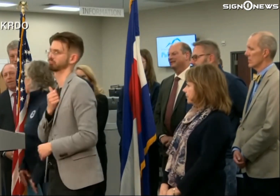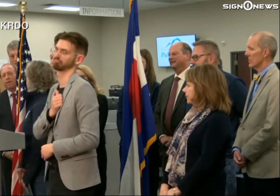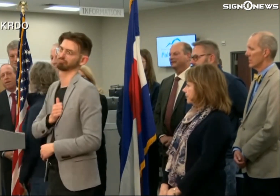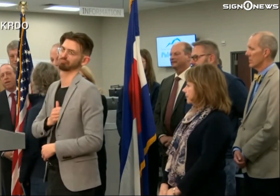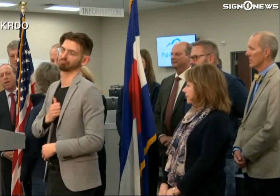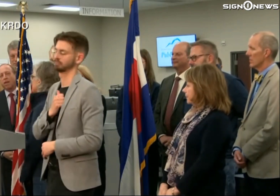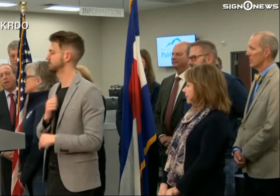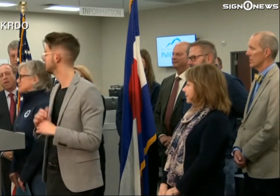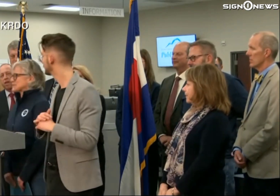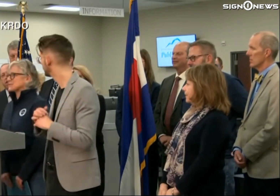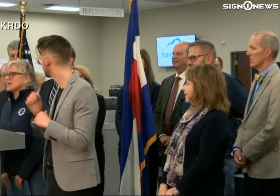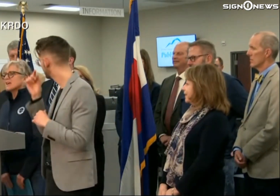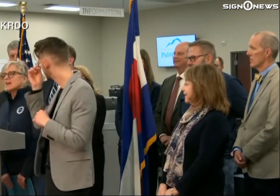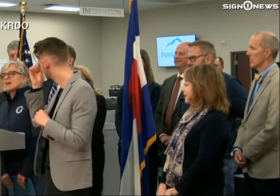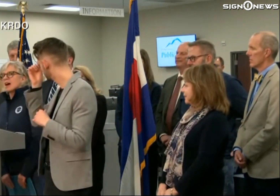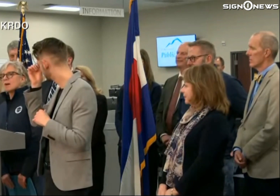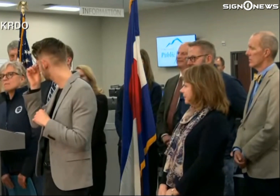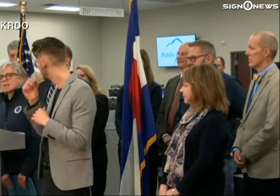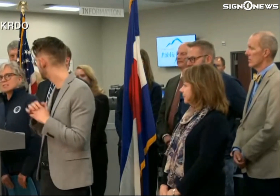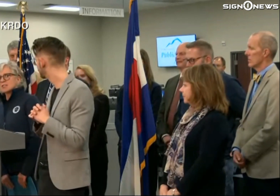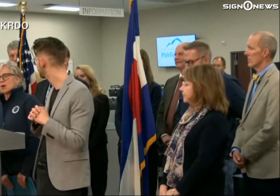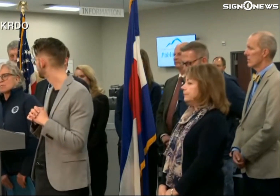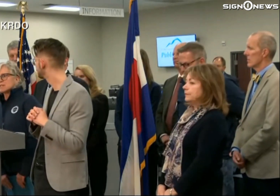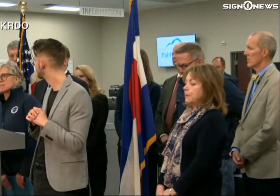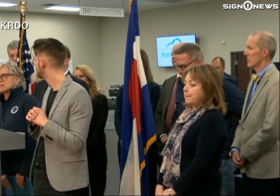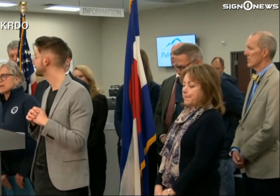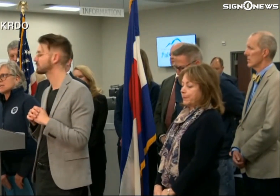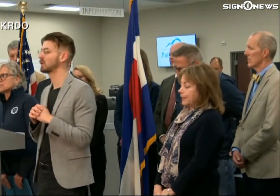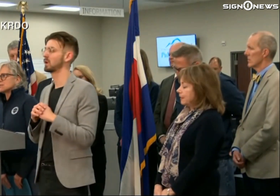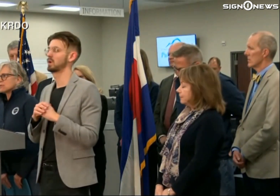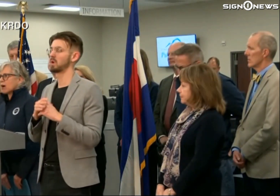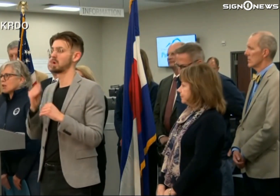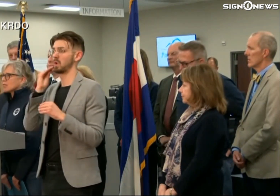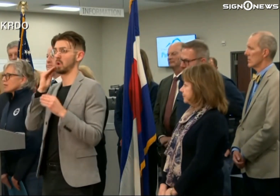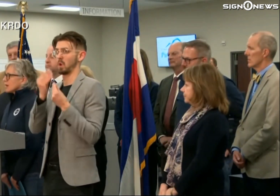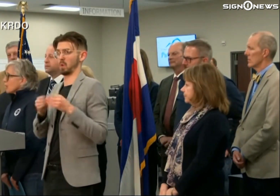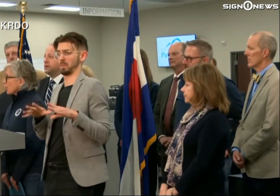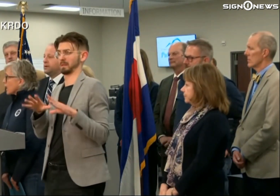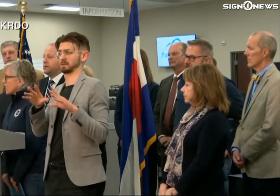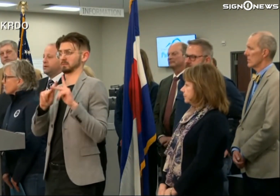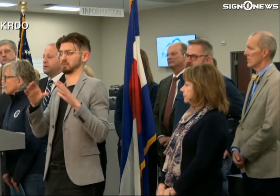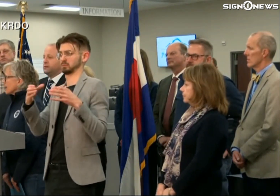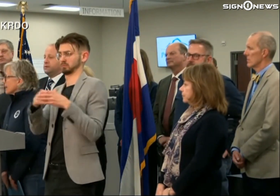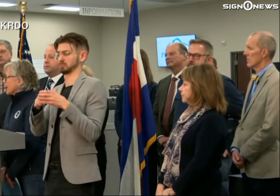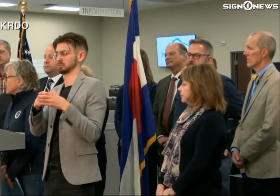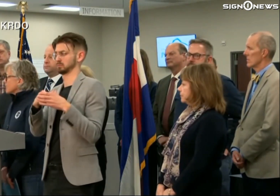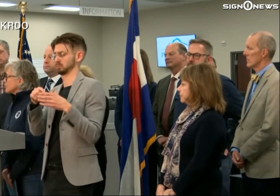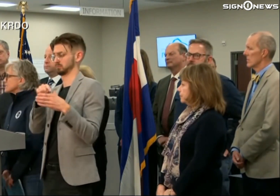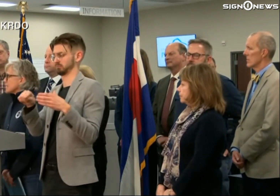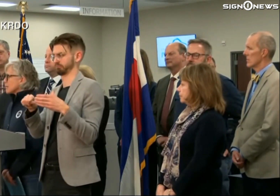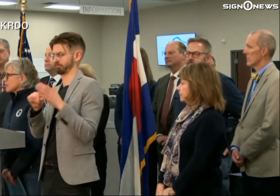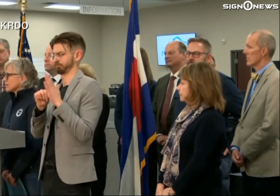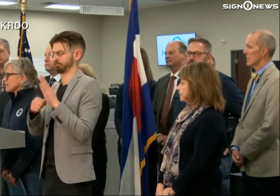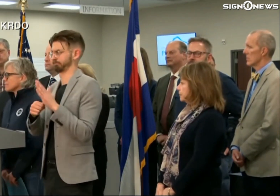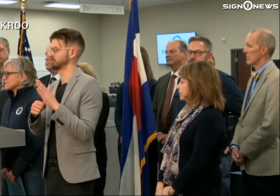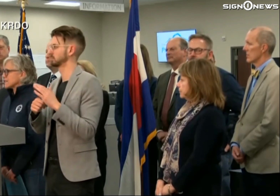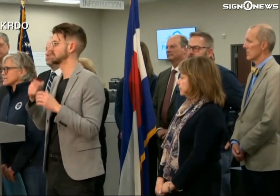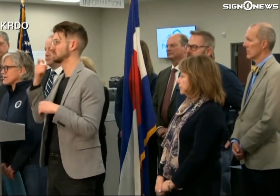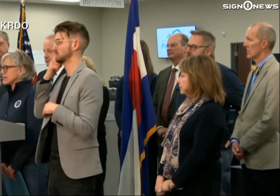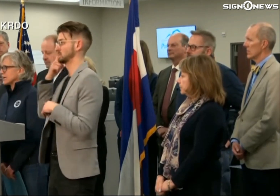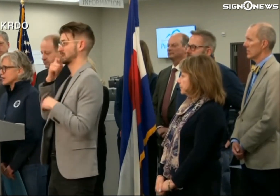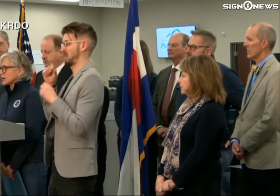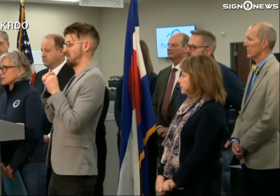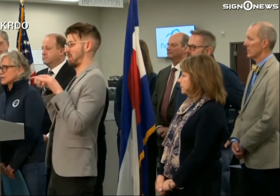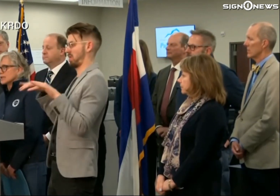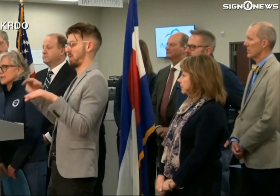sorry. I'll let you close this soon. As to the homeless, as you all are aware, we had a recent outbreak of